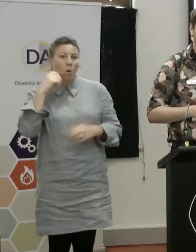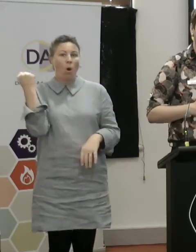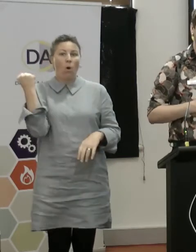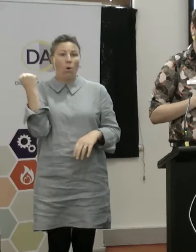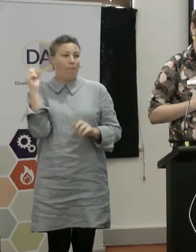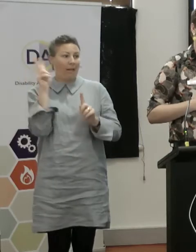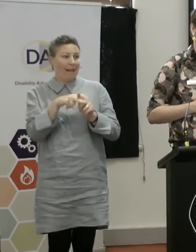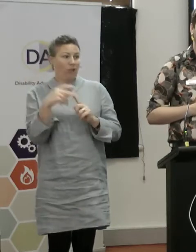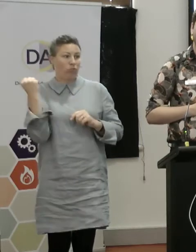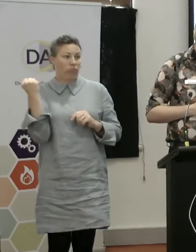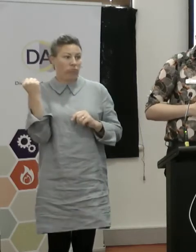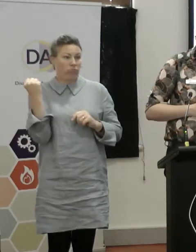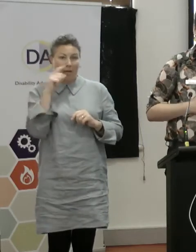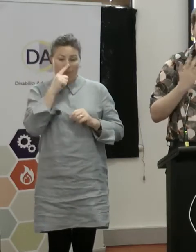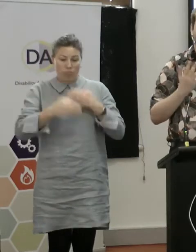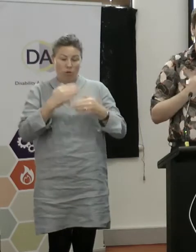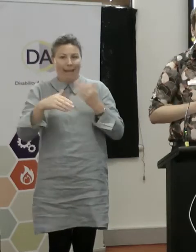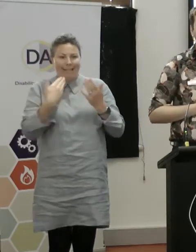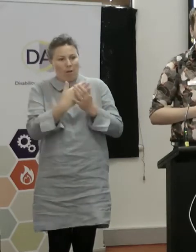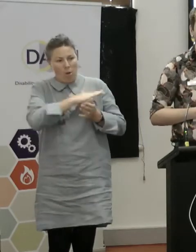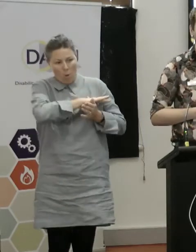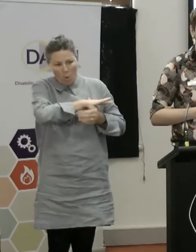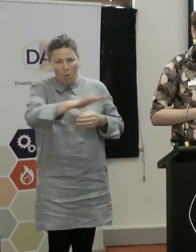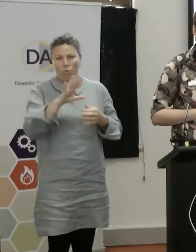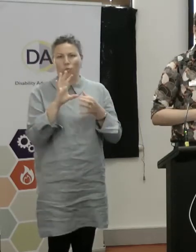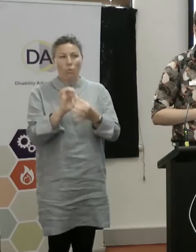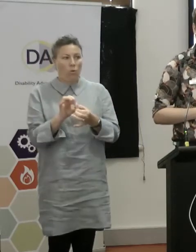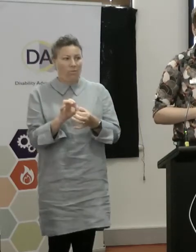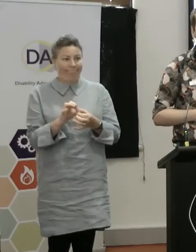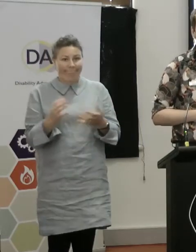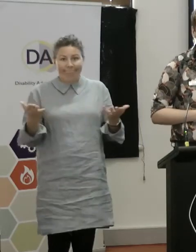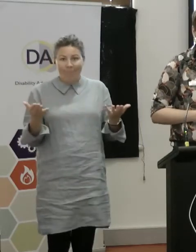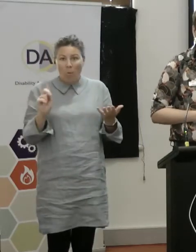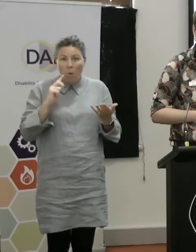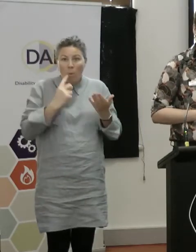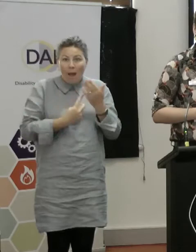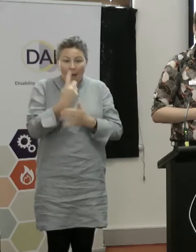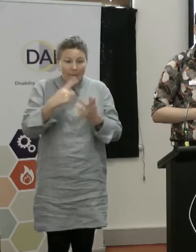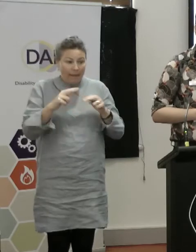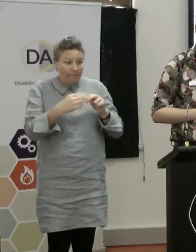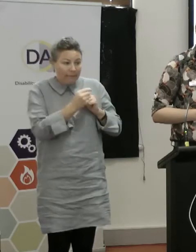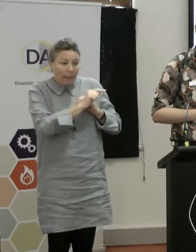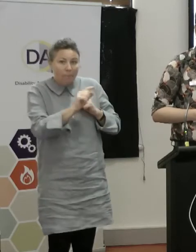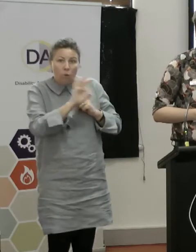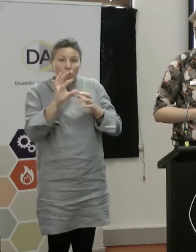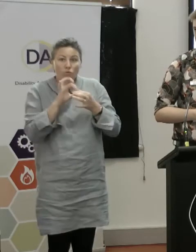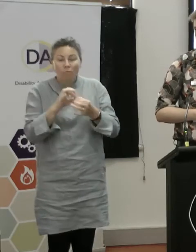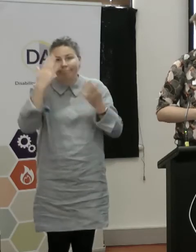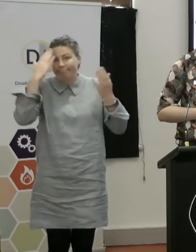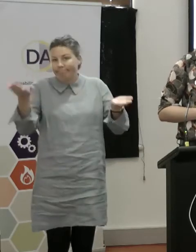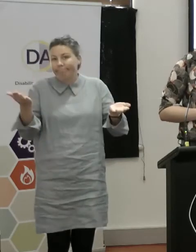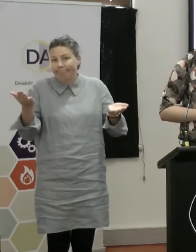happen because it hasn't been announced what will happen yet, so we'll see.